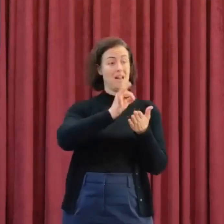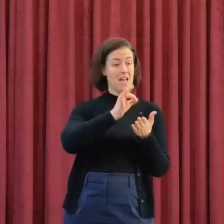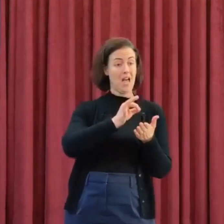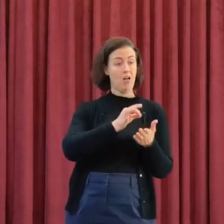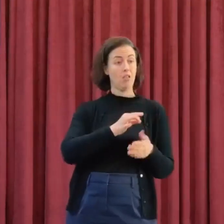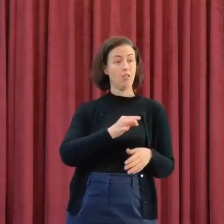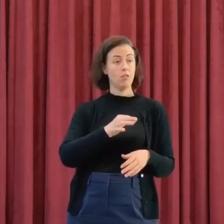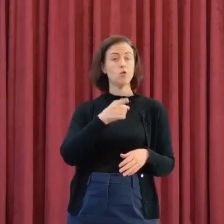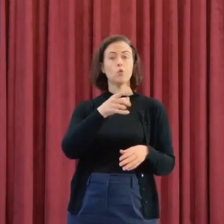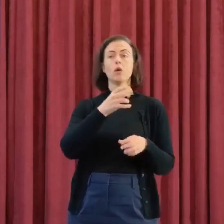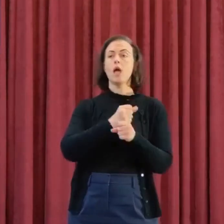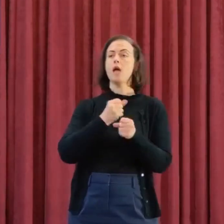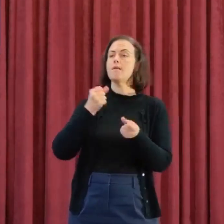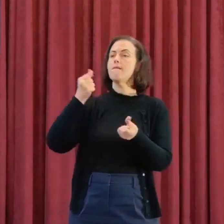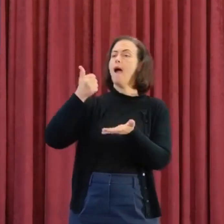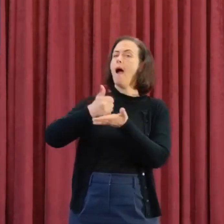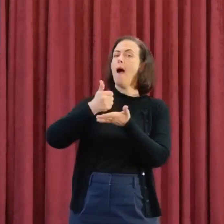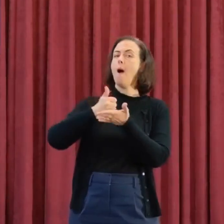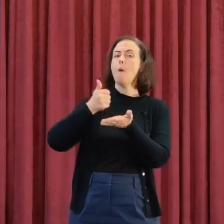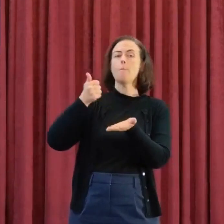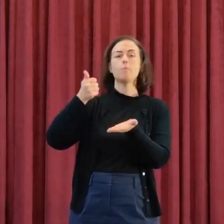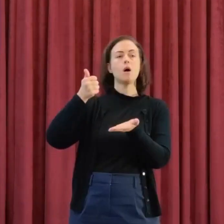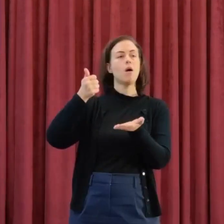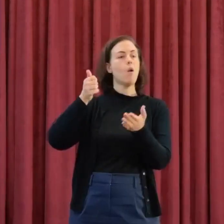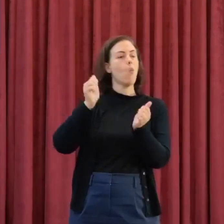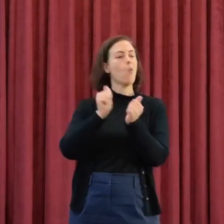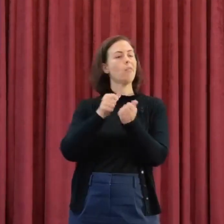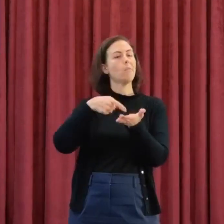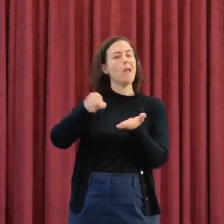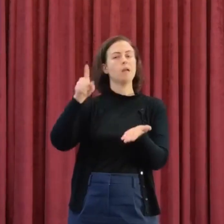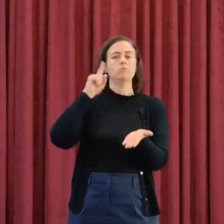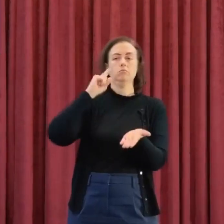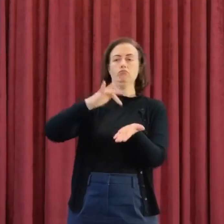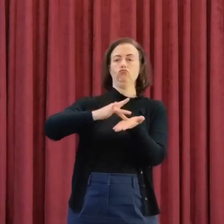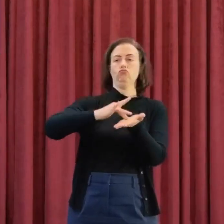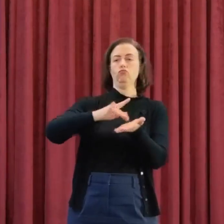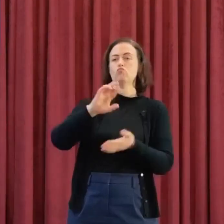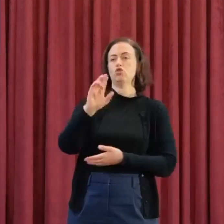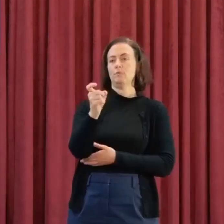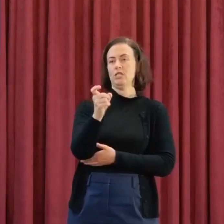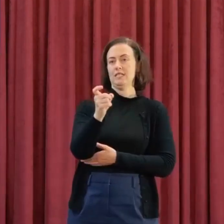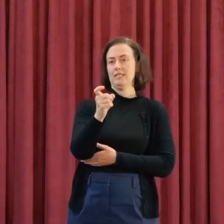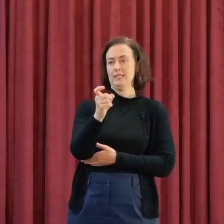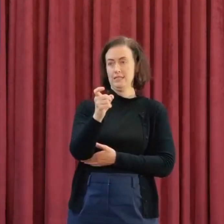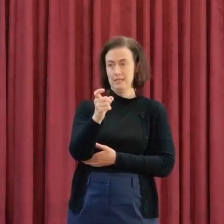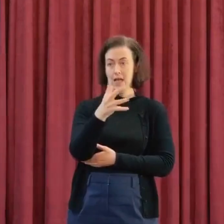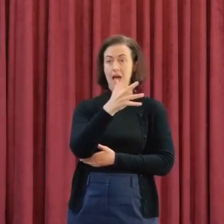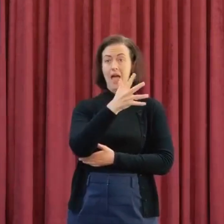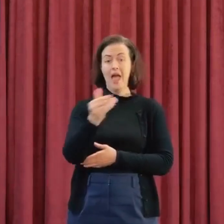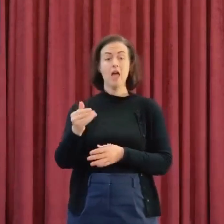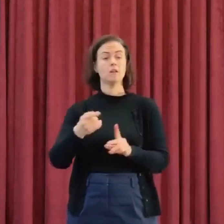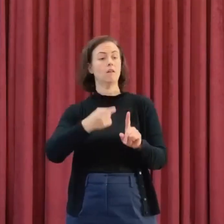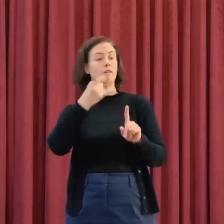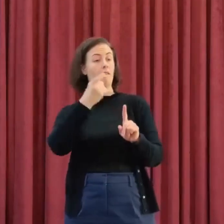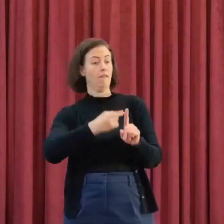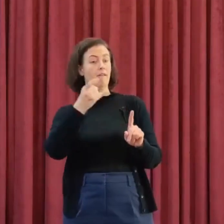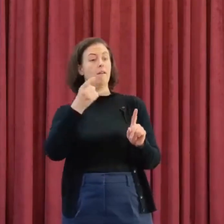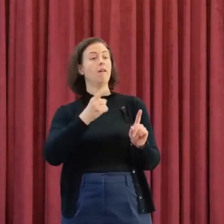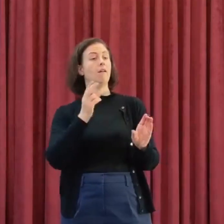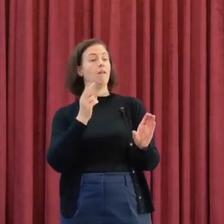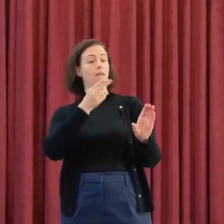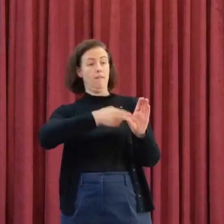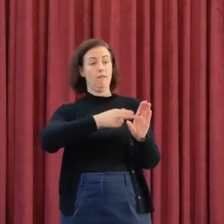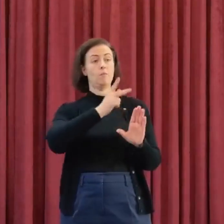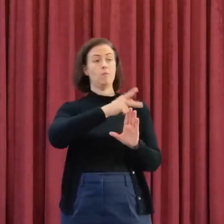financial assistance on your prescription drugs, and you are automatically enrolled into a program called